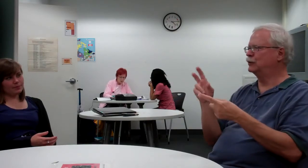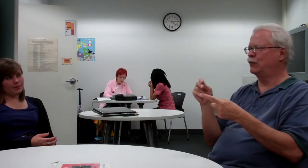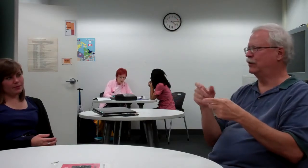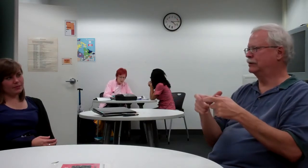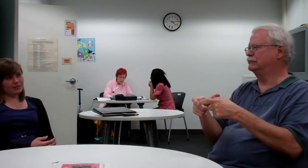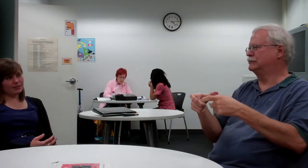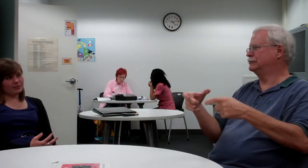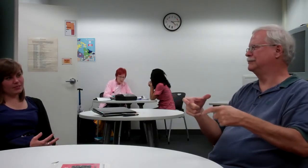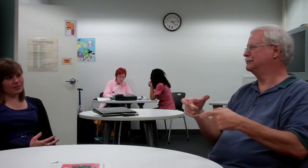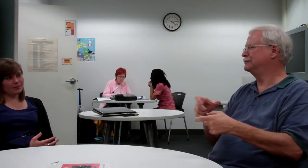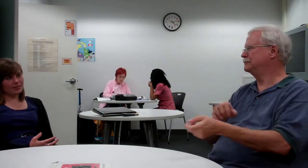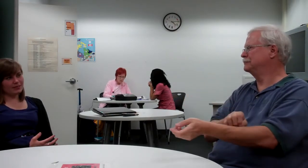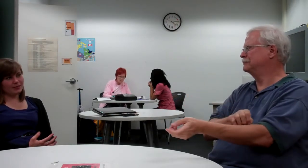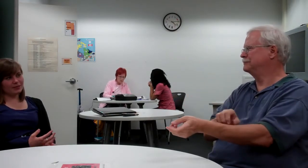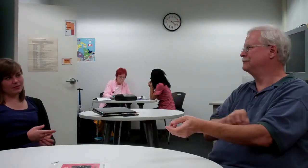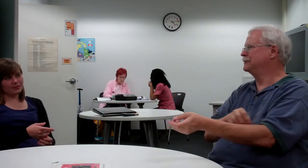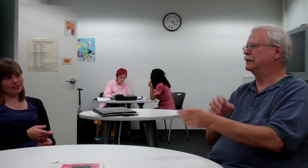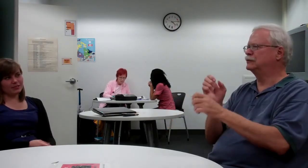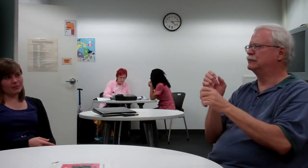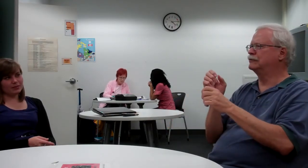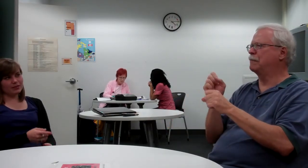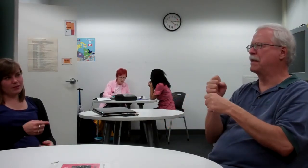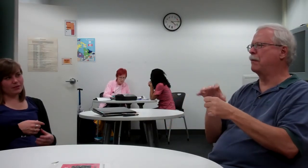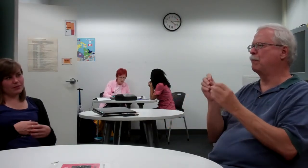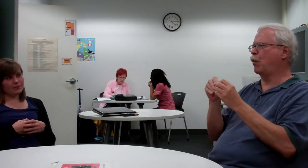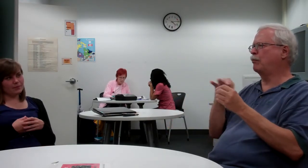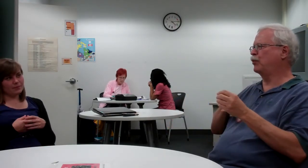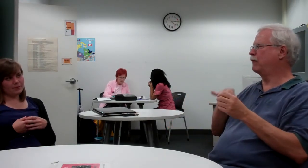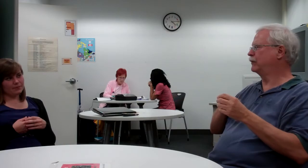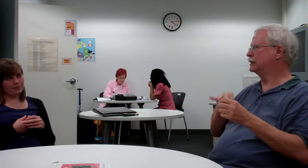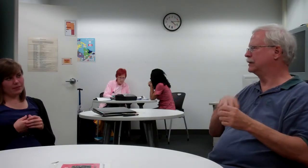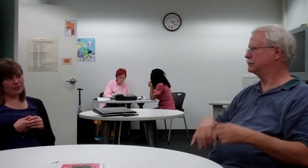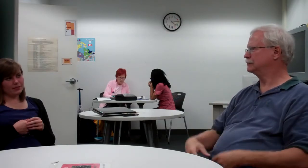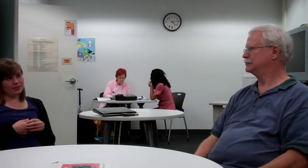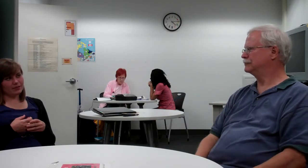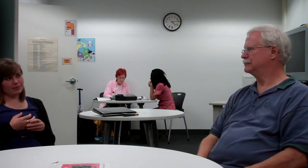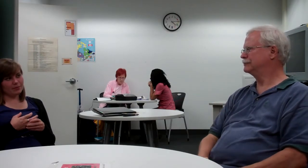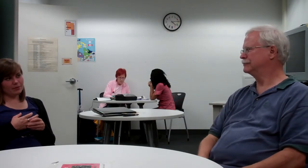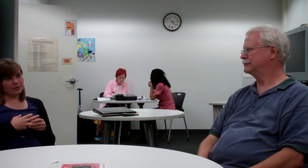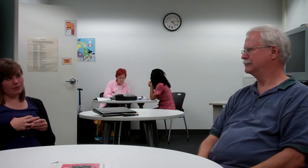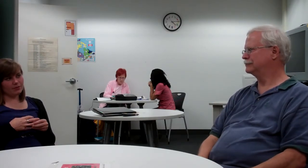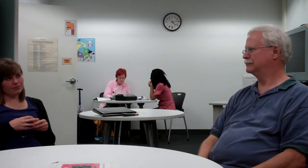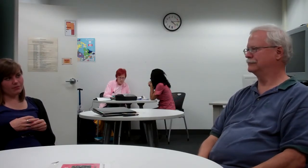People always thought that it was the same size burger, but they're still getting big. And that way they can make more profit. Yeah.